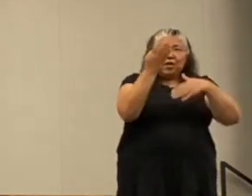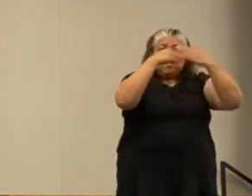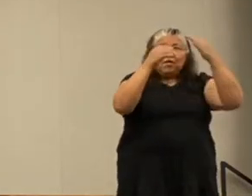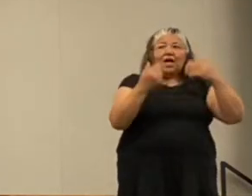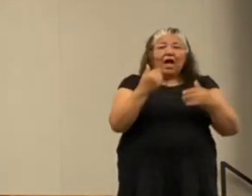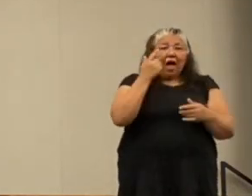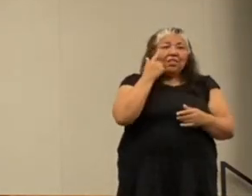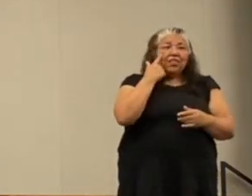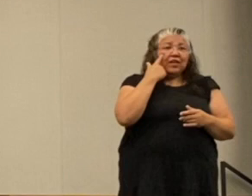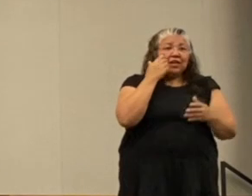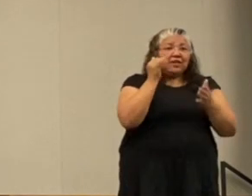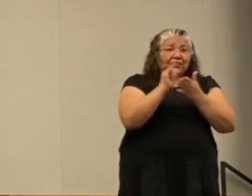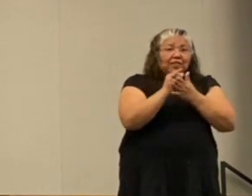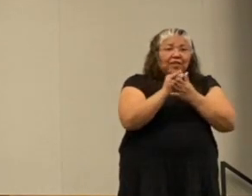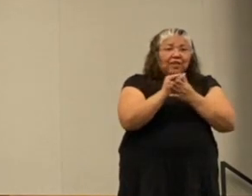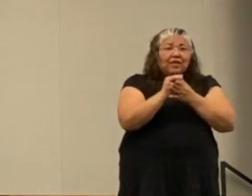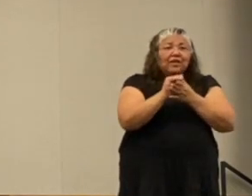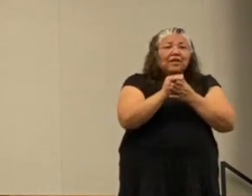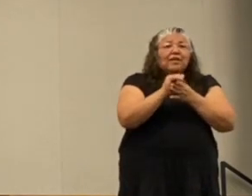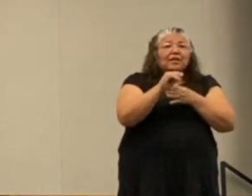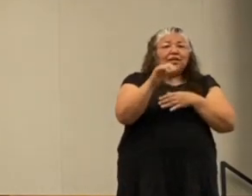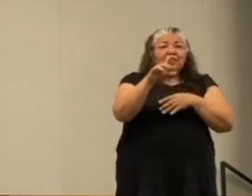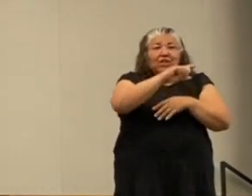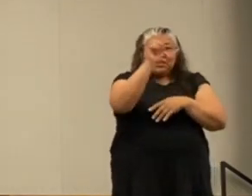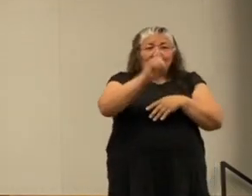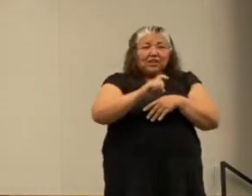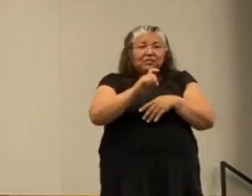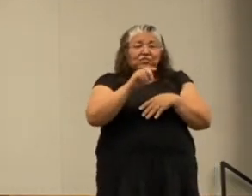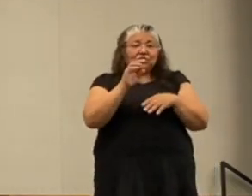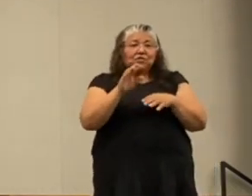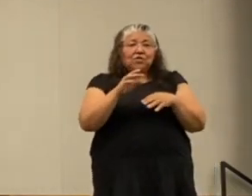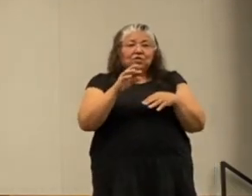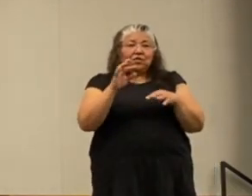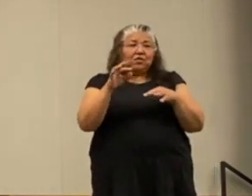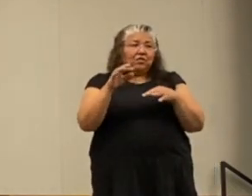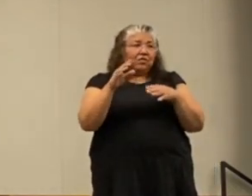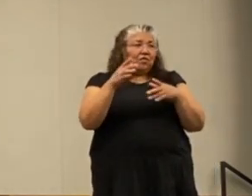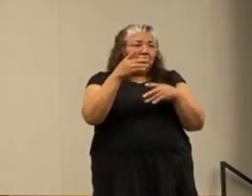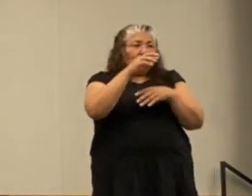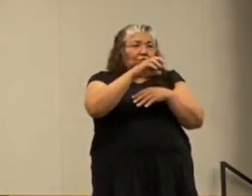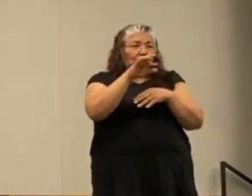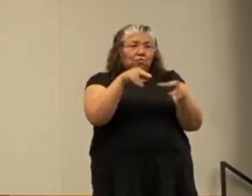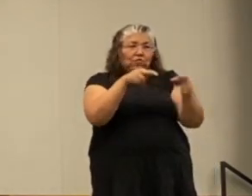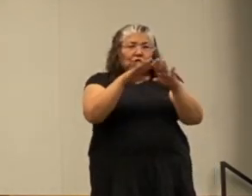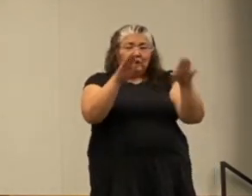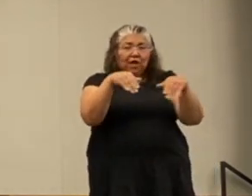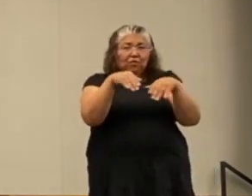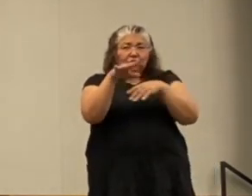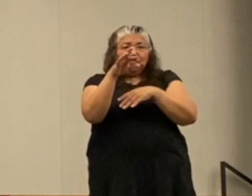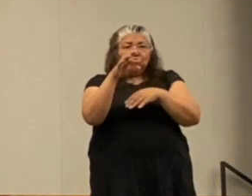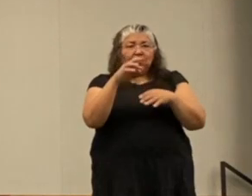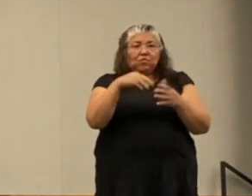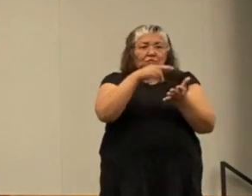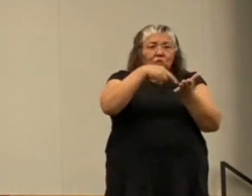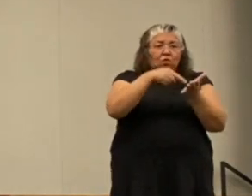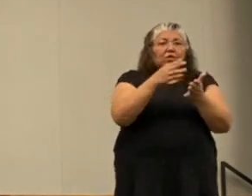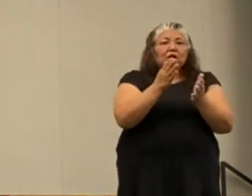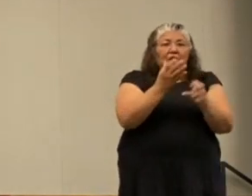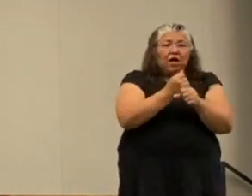rolls are actually manna from heaven. I believe that Texas Roadhouse got the recipe from